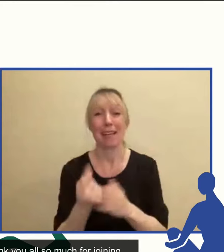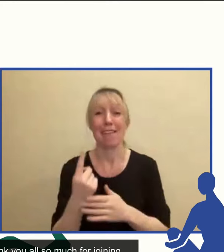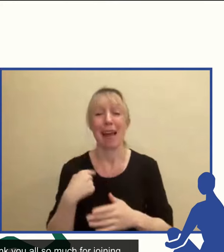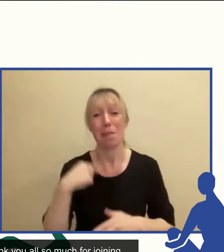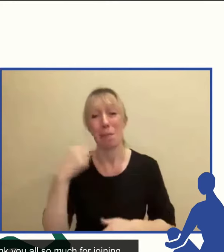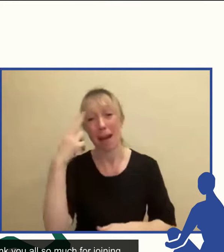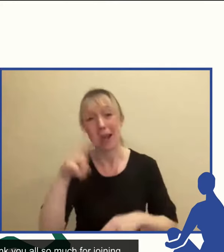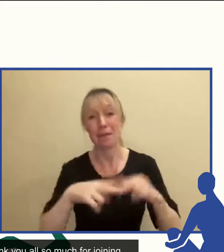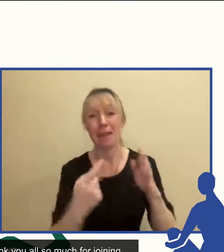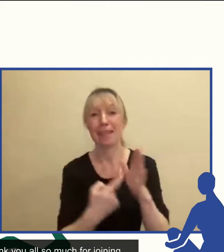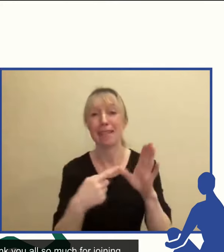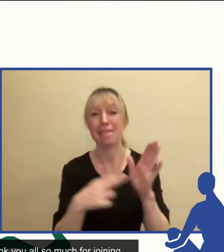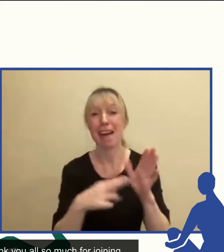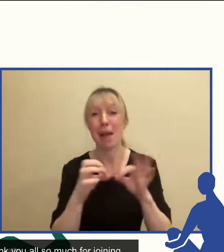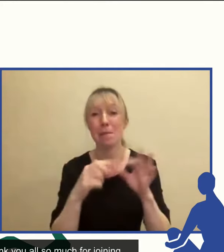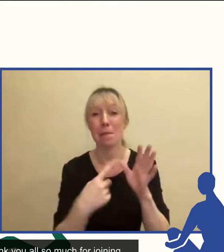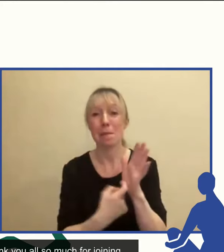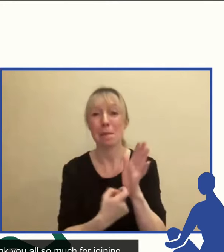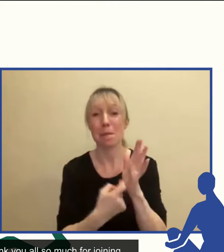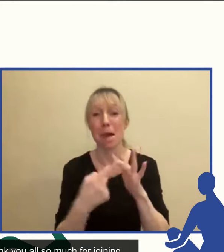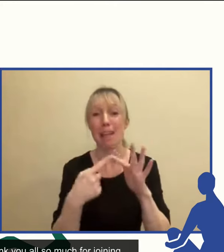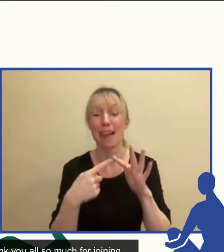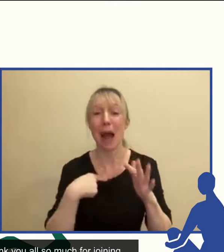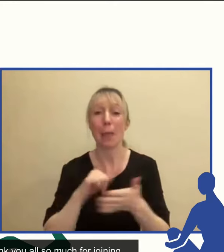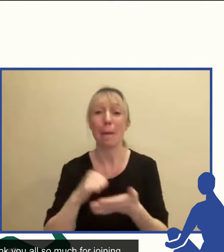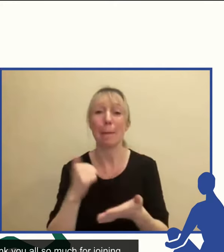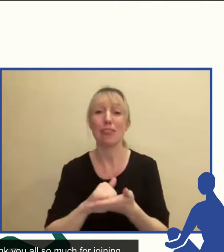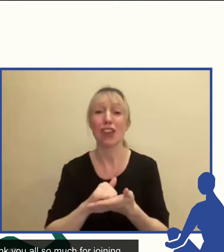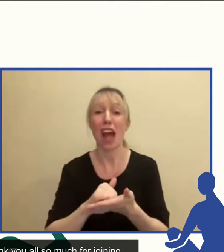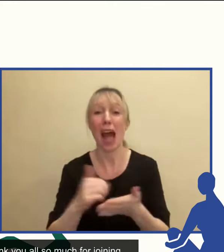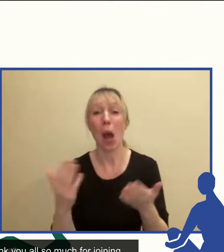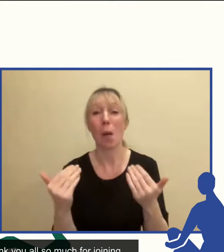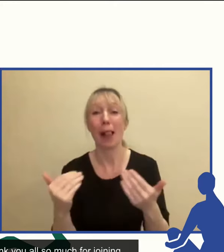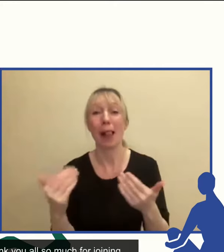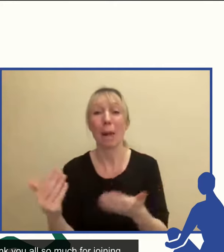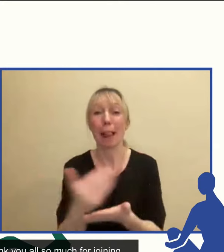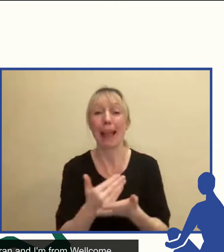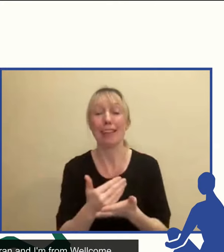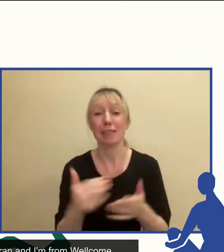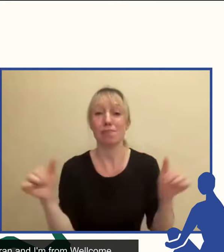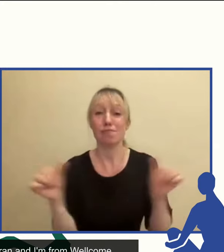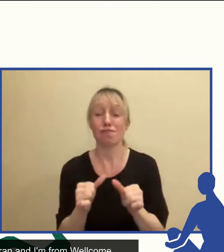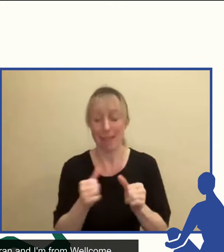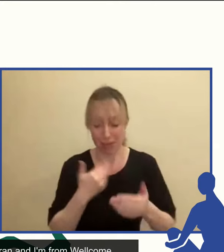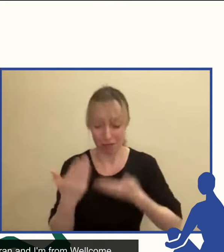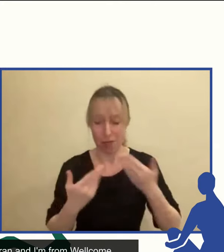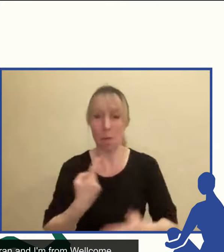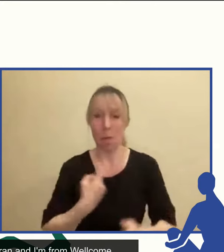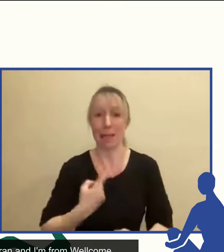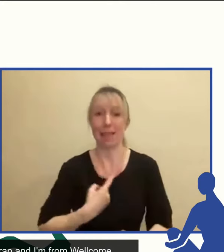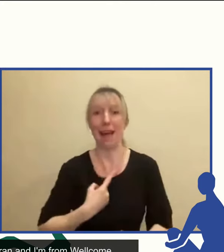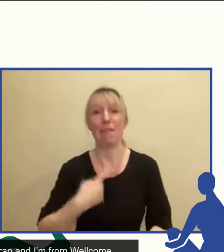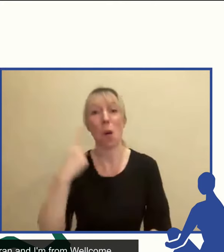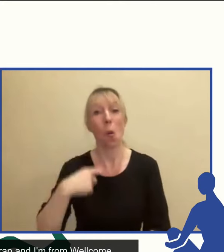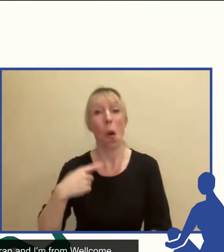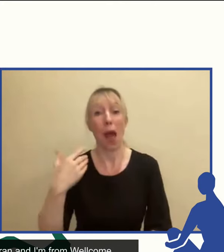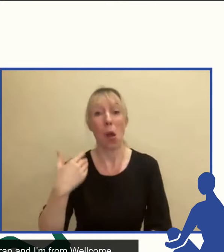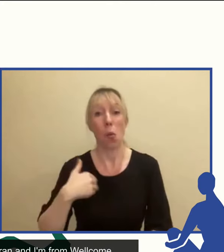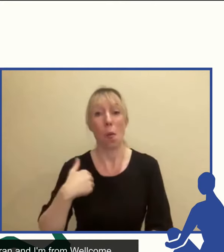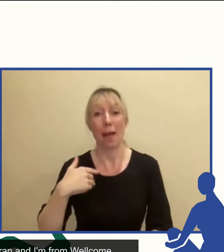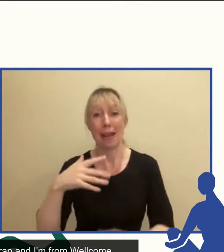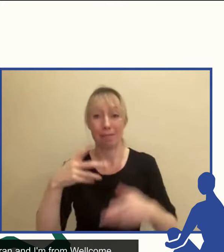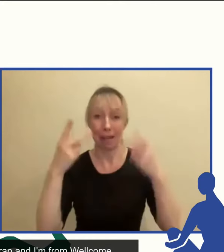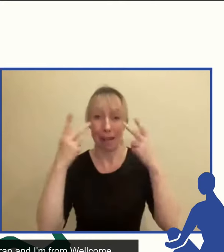Barry, and I'm the publisher at Welcome Collection. And I'm to give a really brief audio description of myself. I'm a white woman in glasses with brown hair up in a